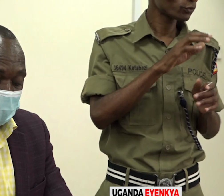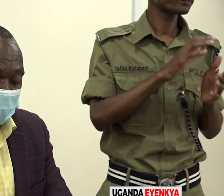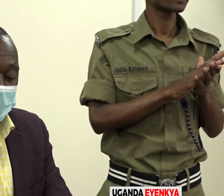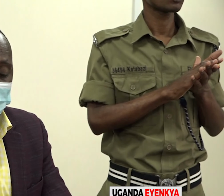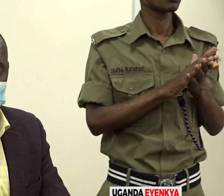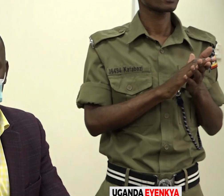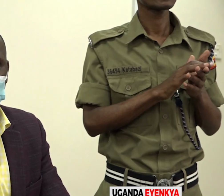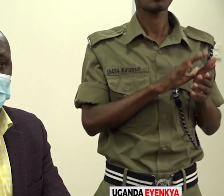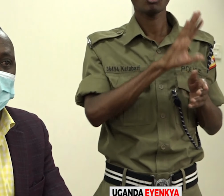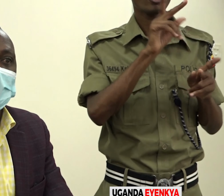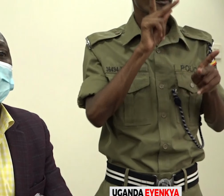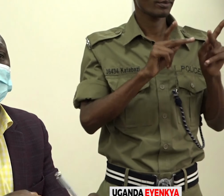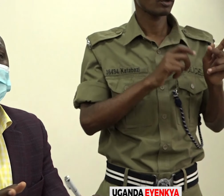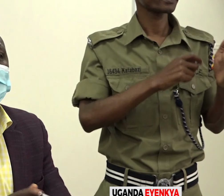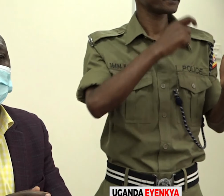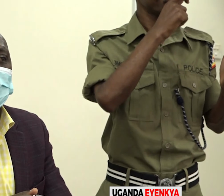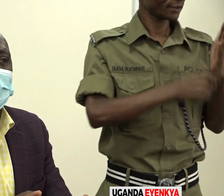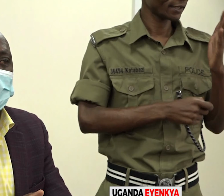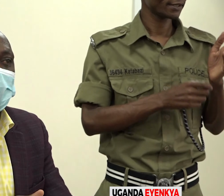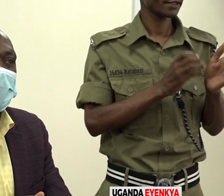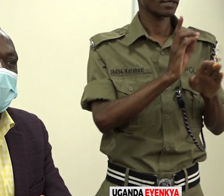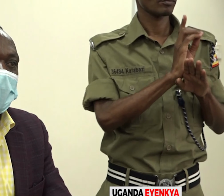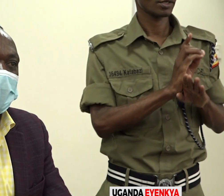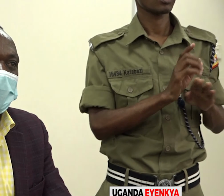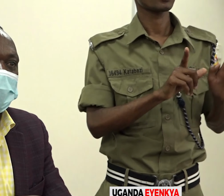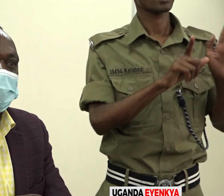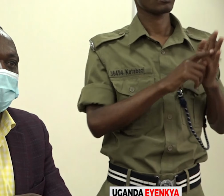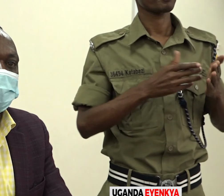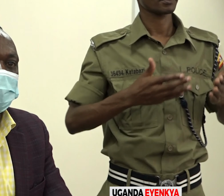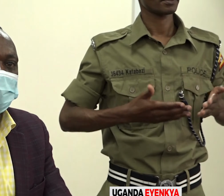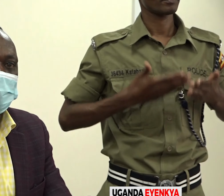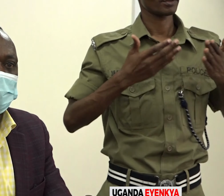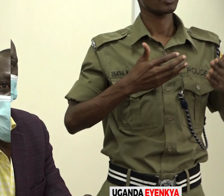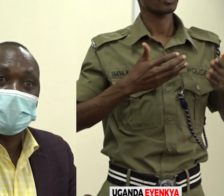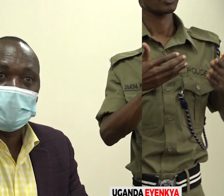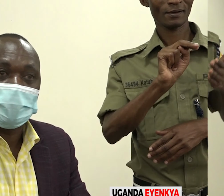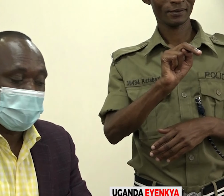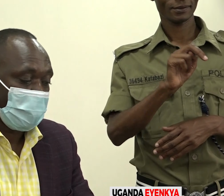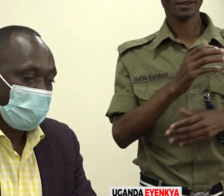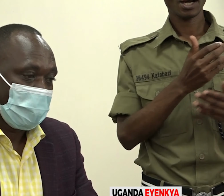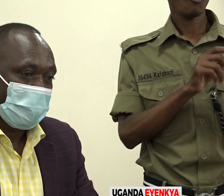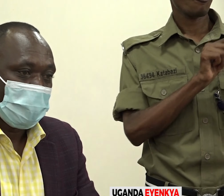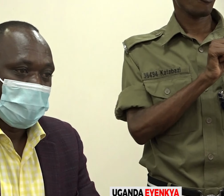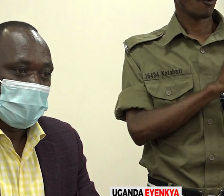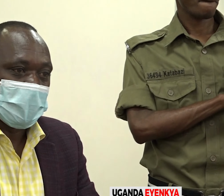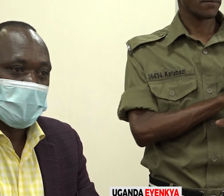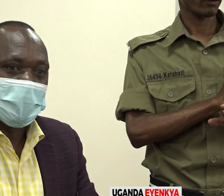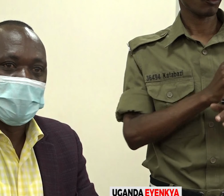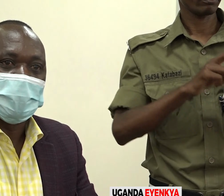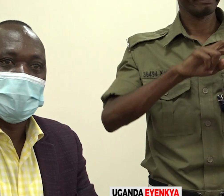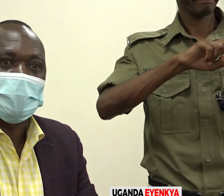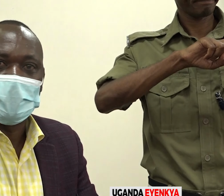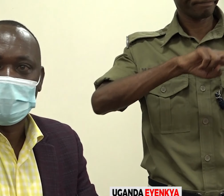bano abantu bavunaana amateeka nga bwe galagira. Mwebale nnyo and happy new year. Search